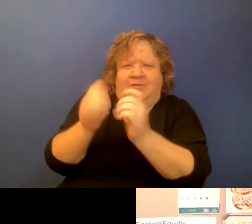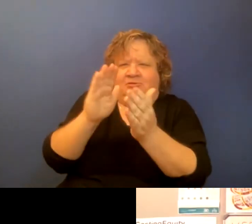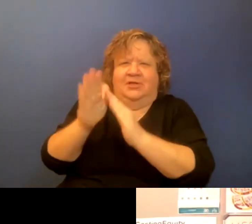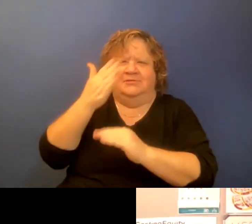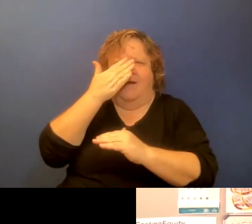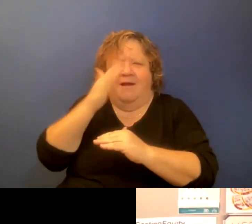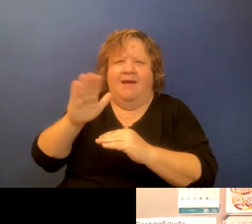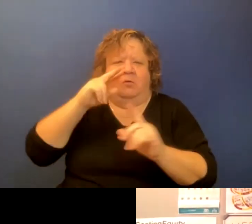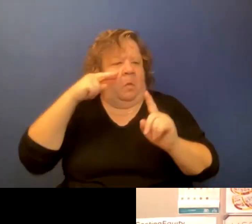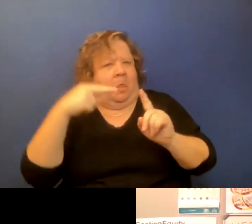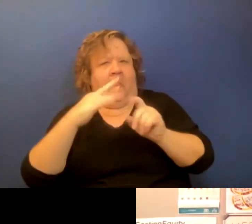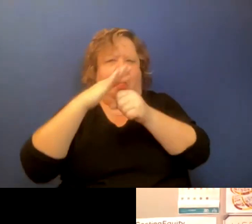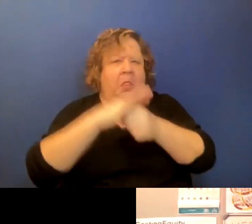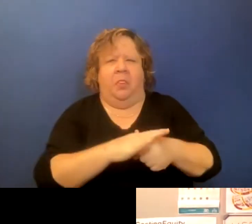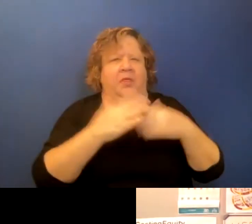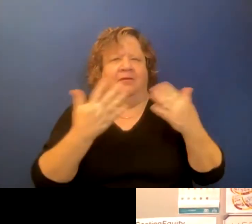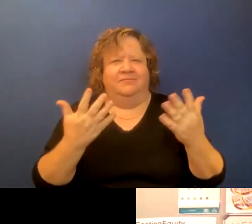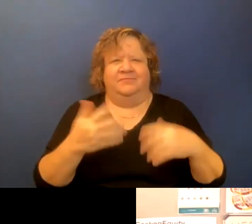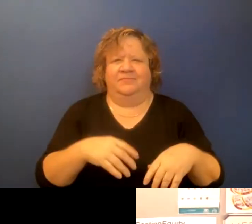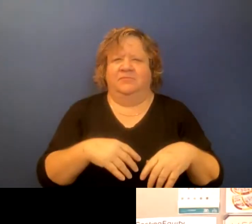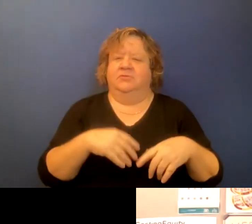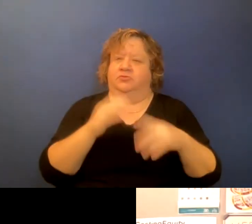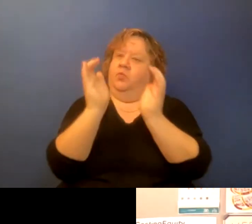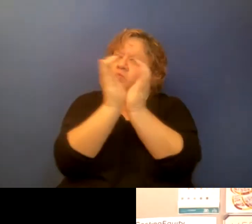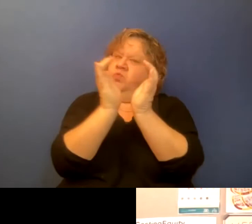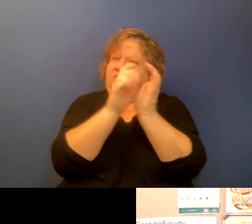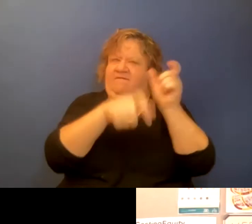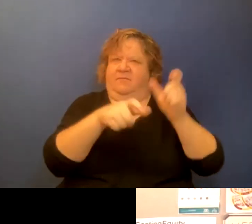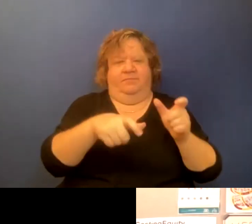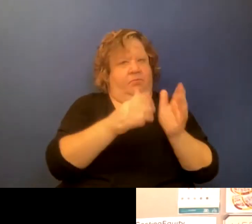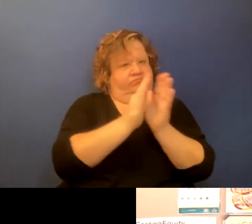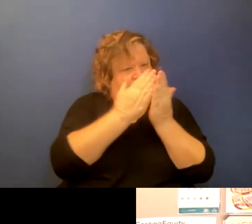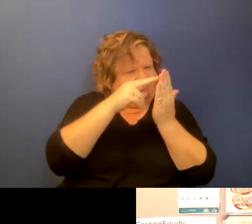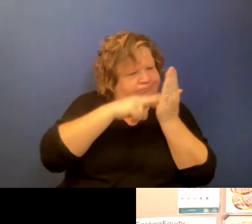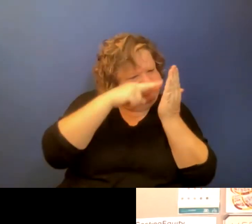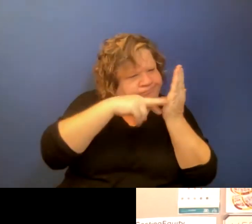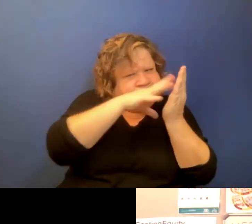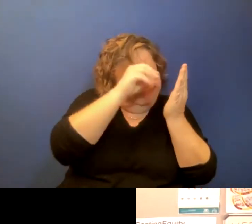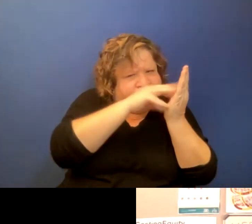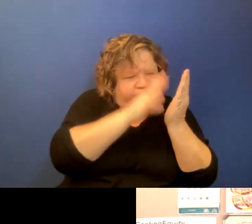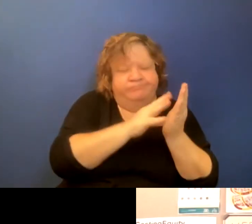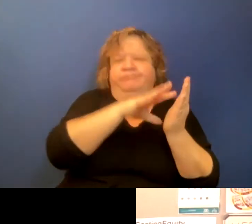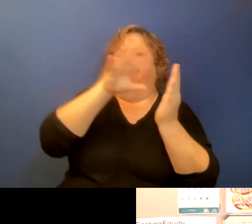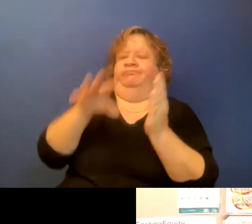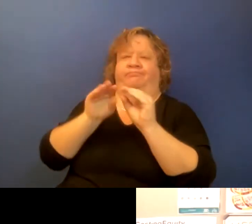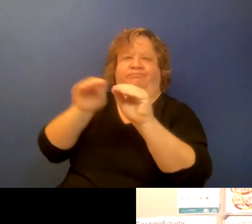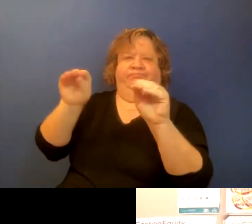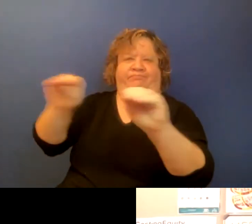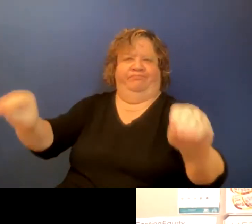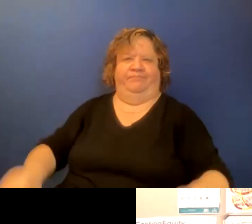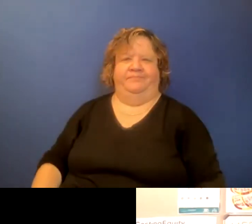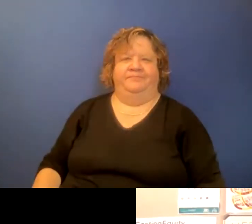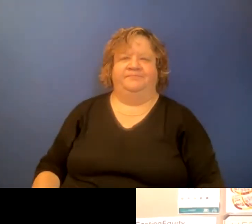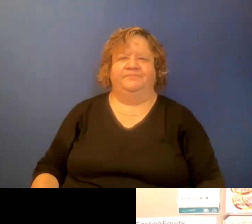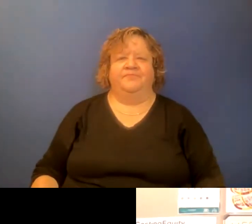But of course, the tools that we are creating can also be used for NGOs and others in the sector.